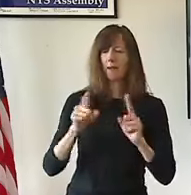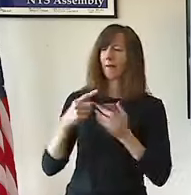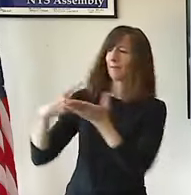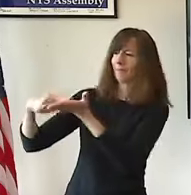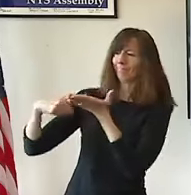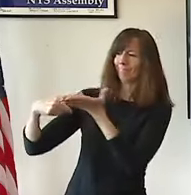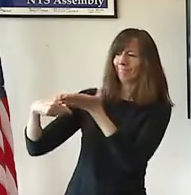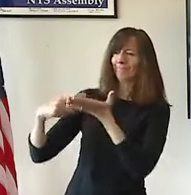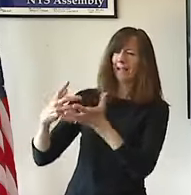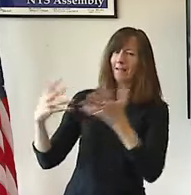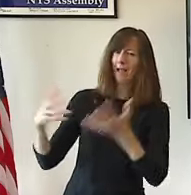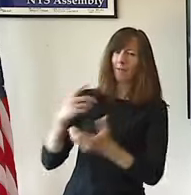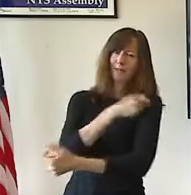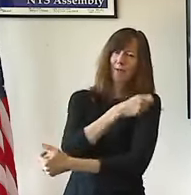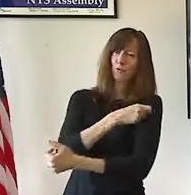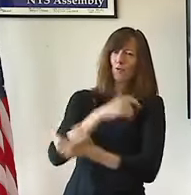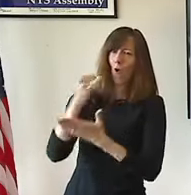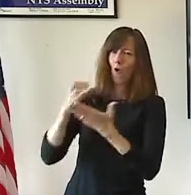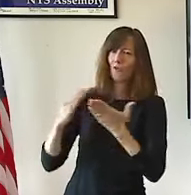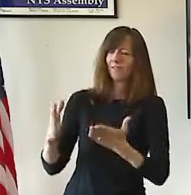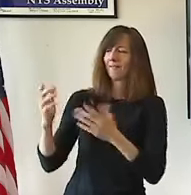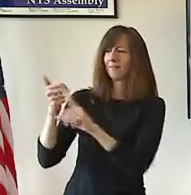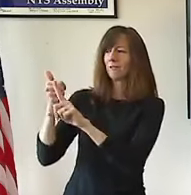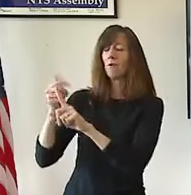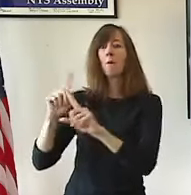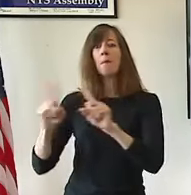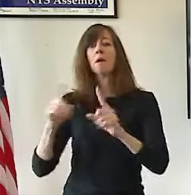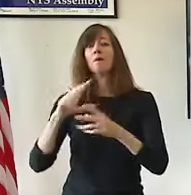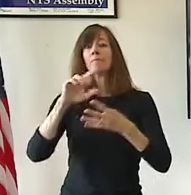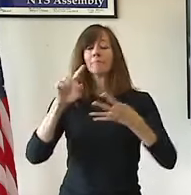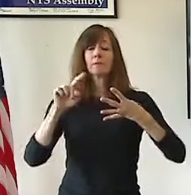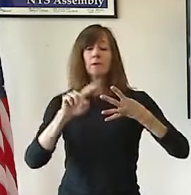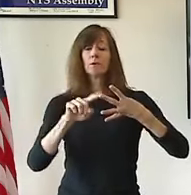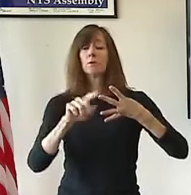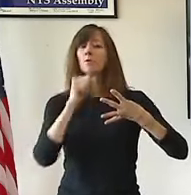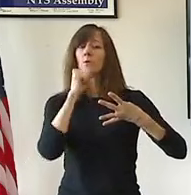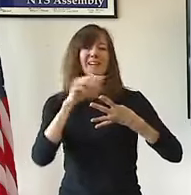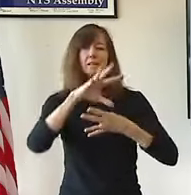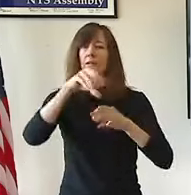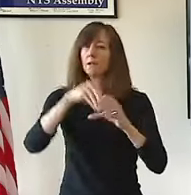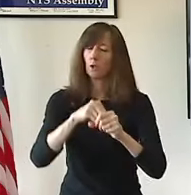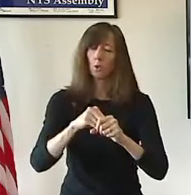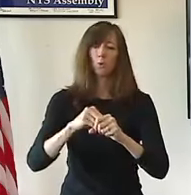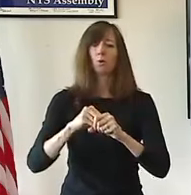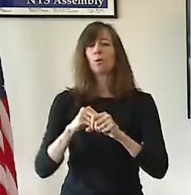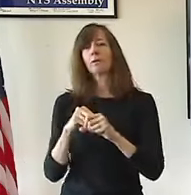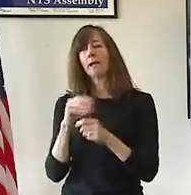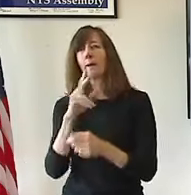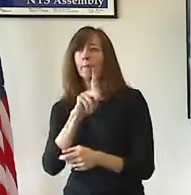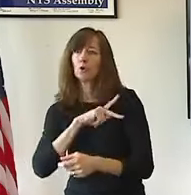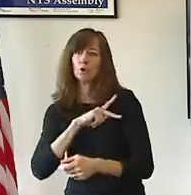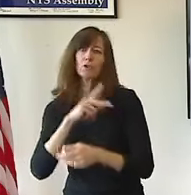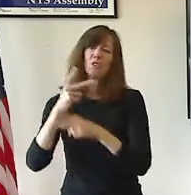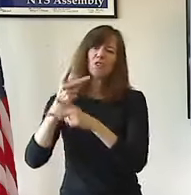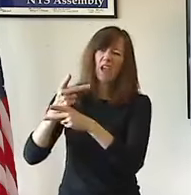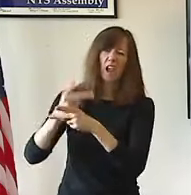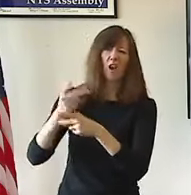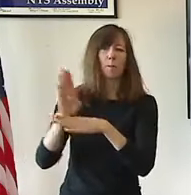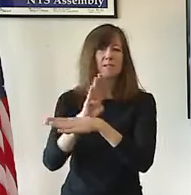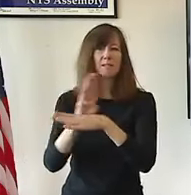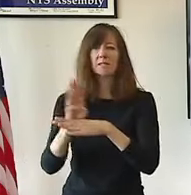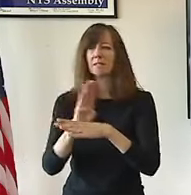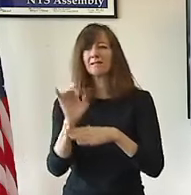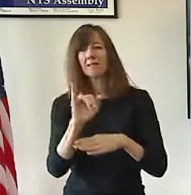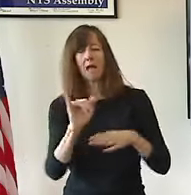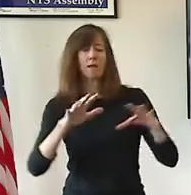Currently, Phase 2 does not include what I'll call those other personal care businesses. It isn't spas and massage